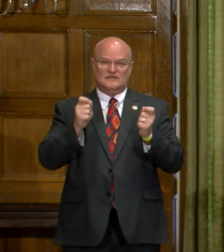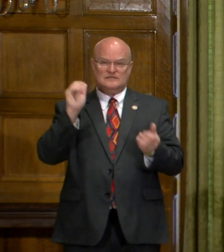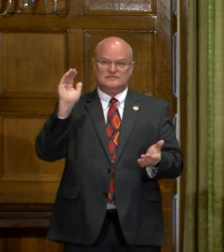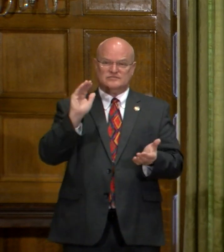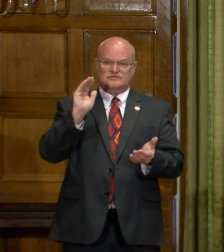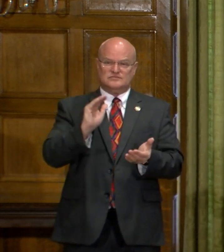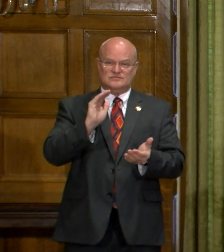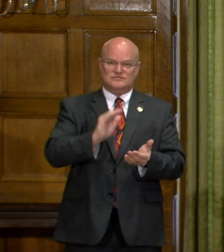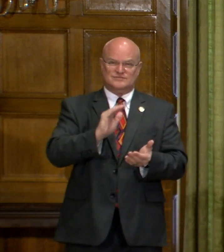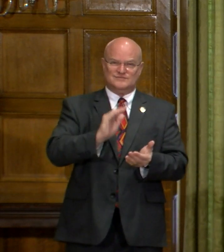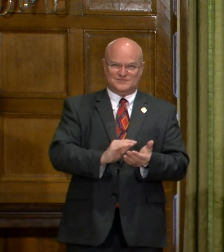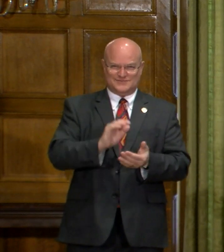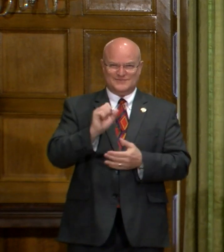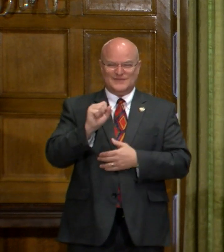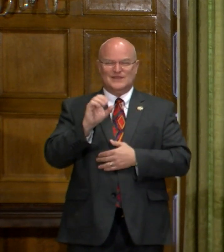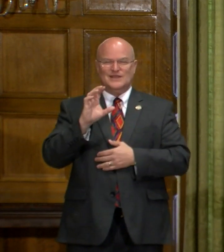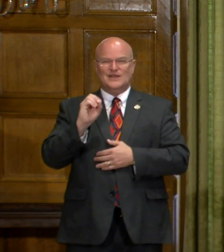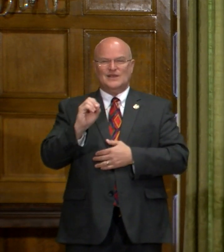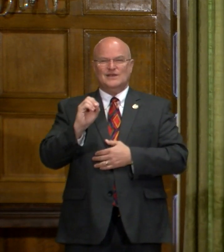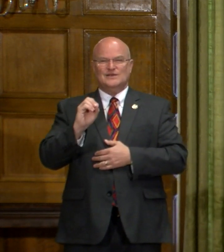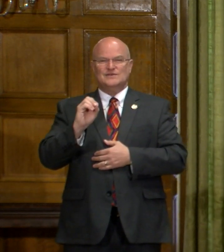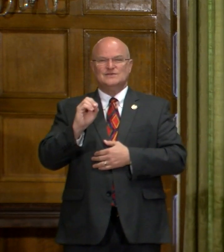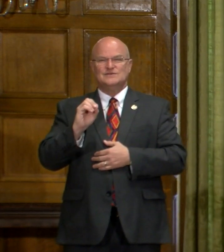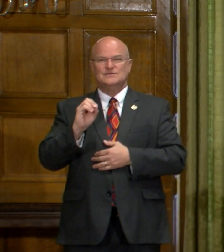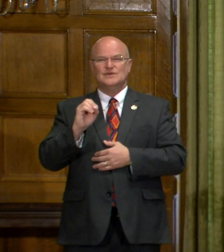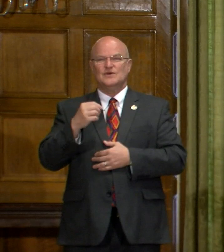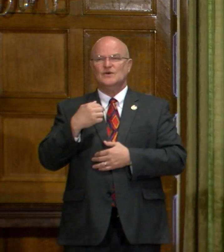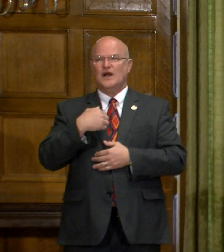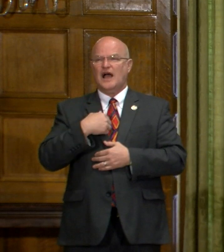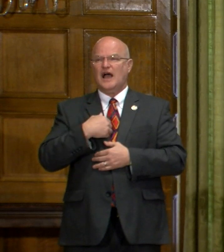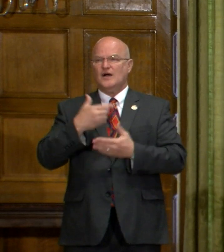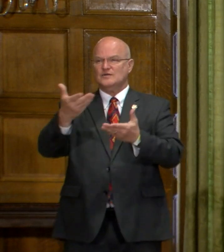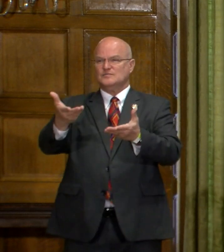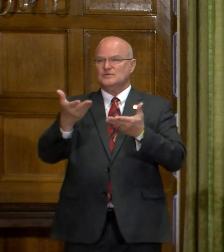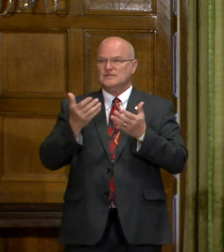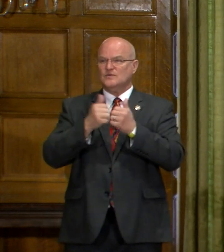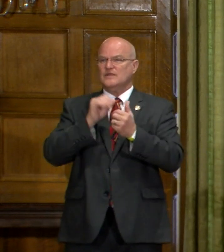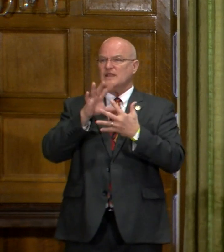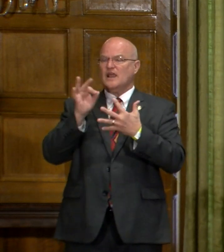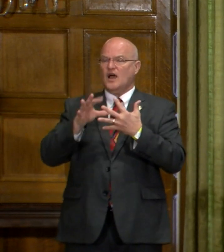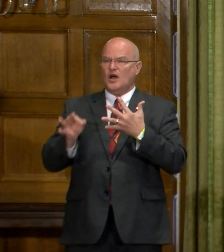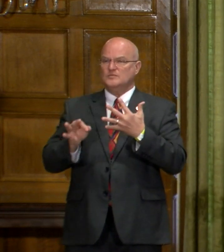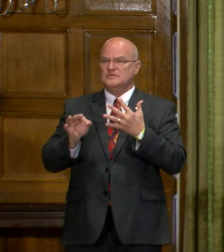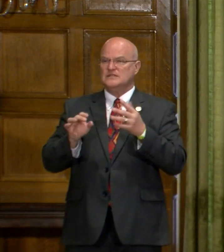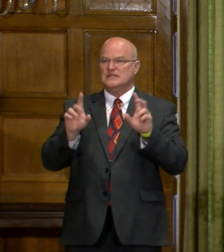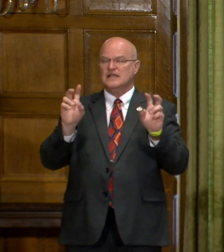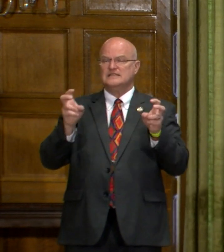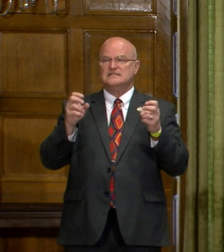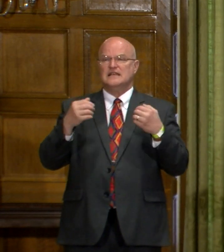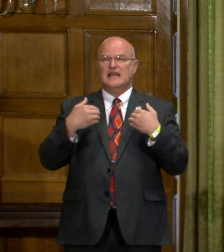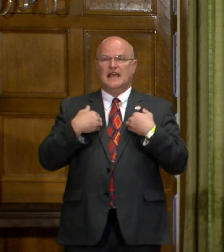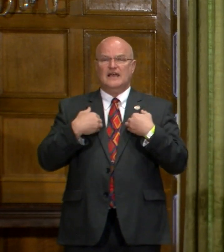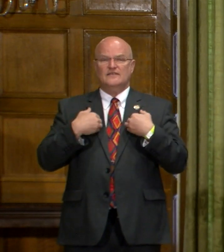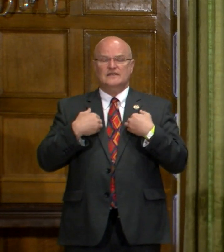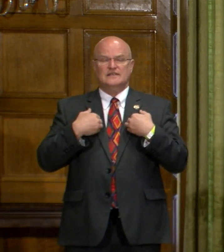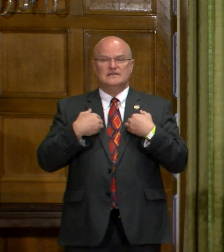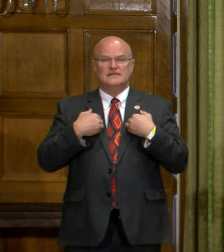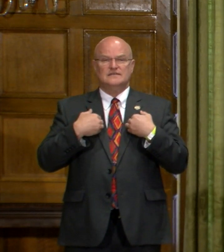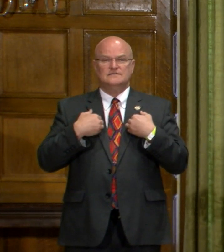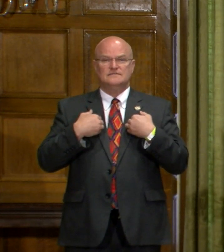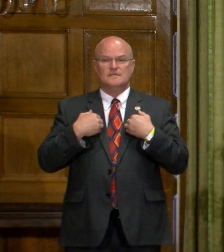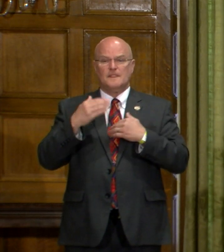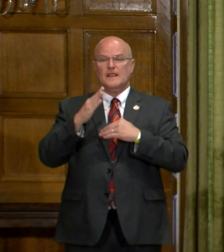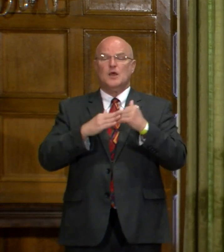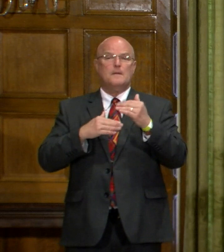down. So I was presented with an option as to having to